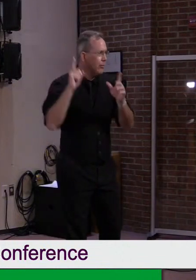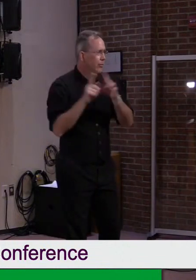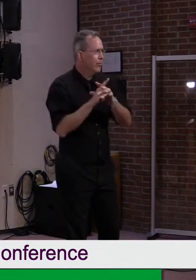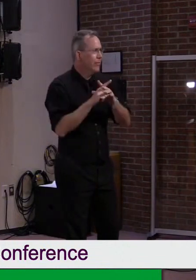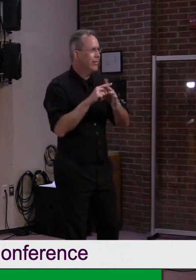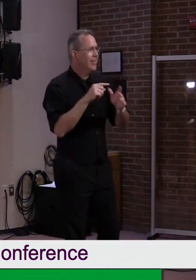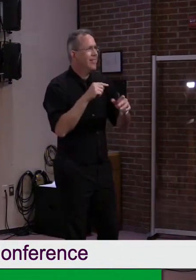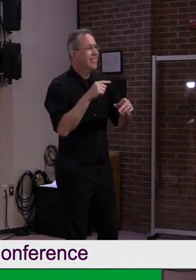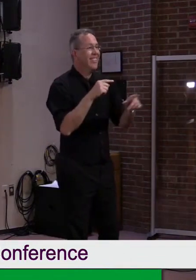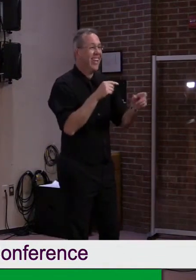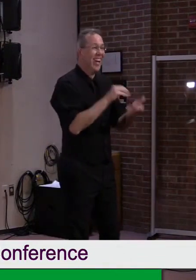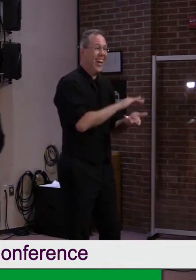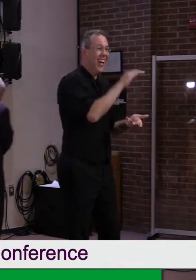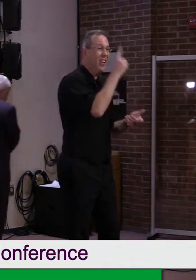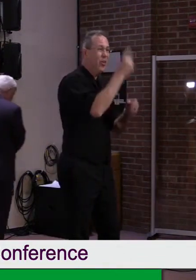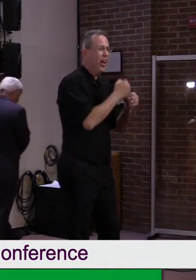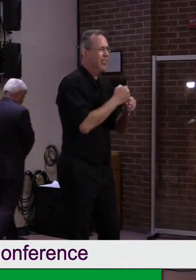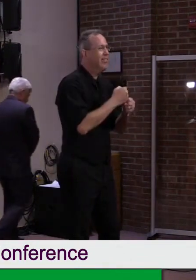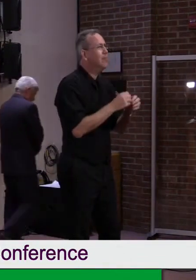rate.